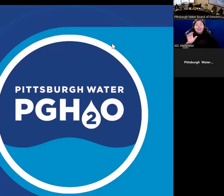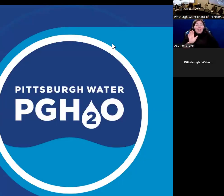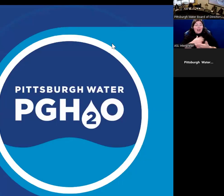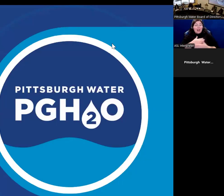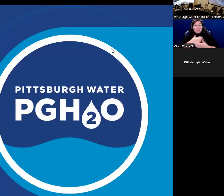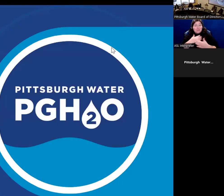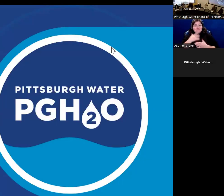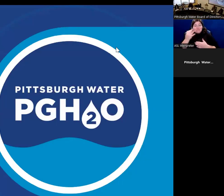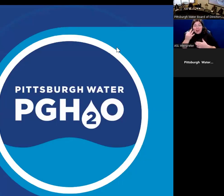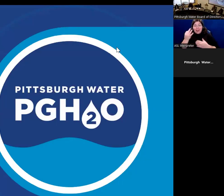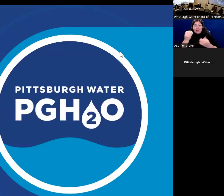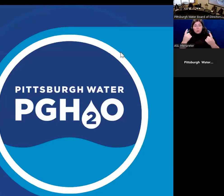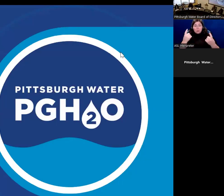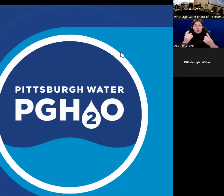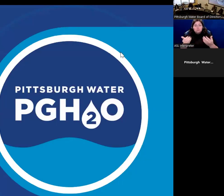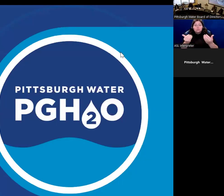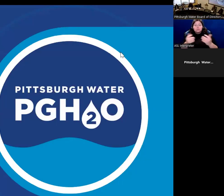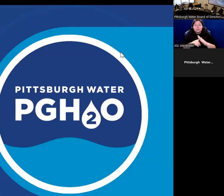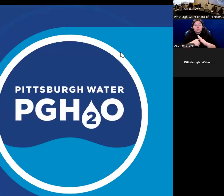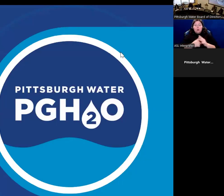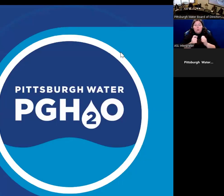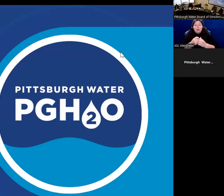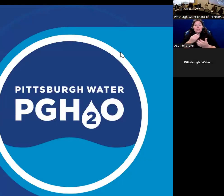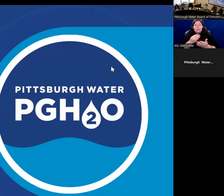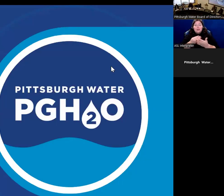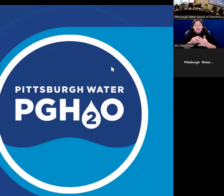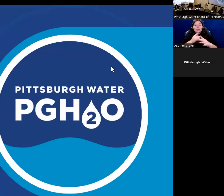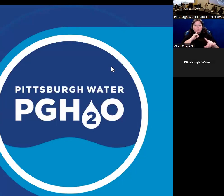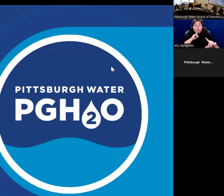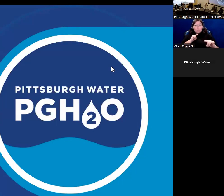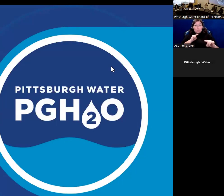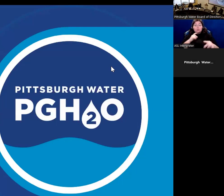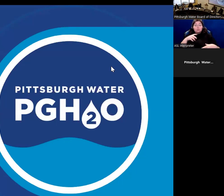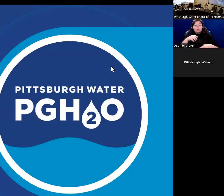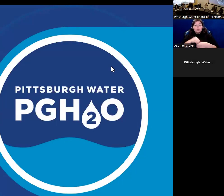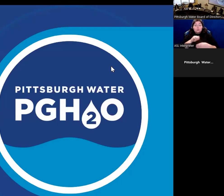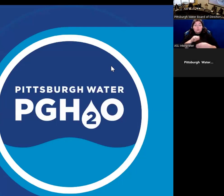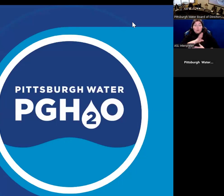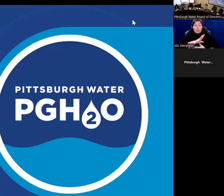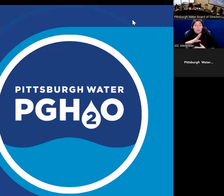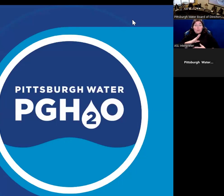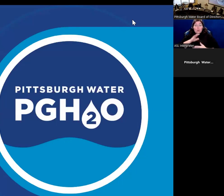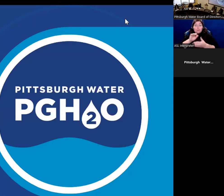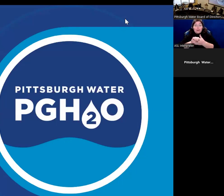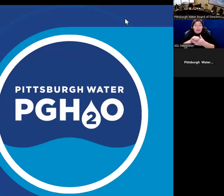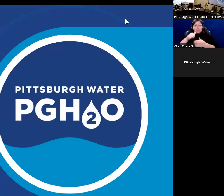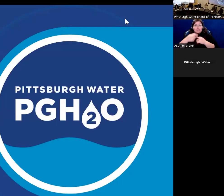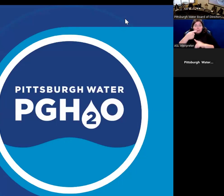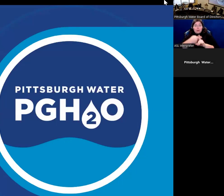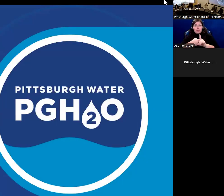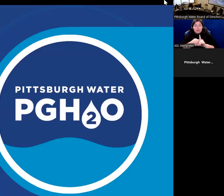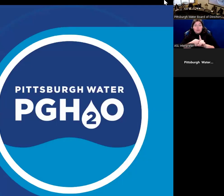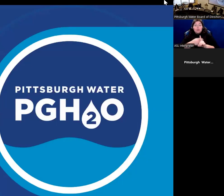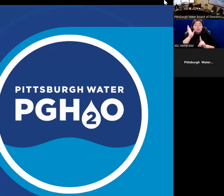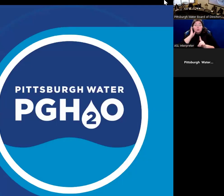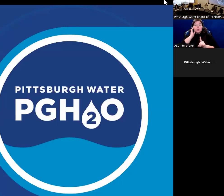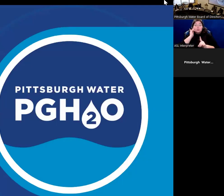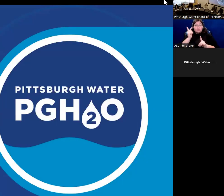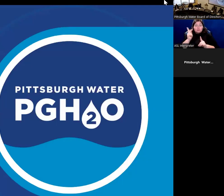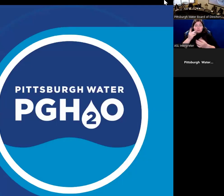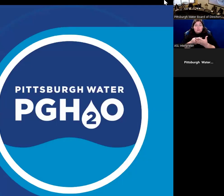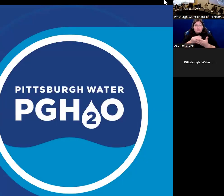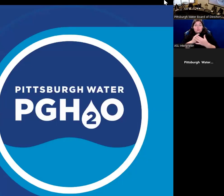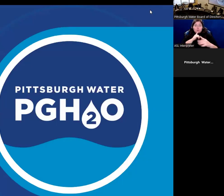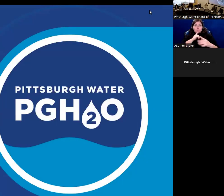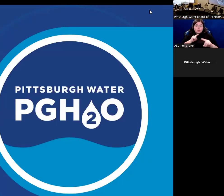Friday, everyone. I'll kick it off here with the finance report. So included in your board packet for this month, you'll see the finance report as of